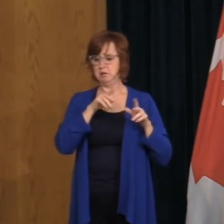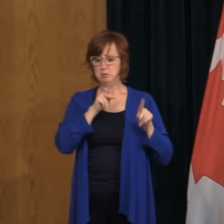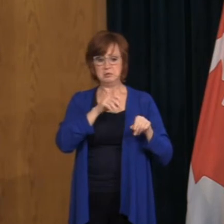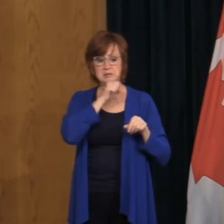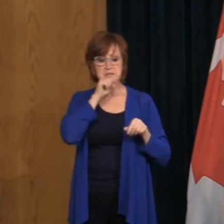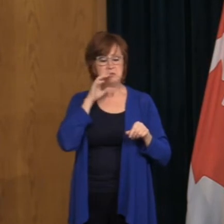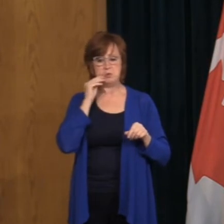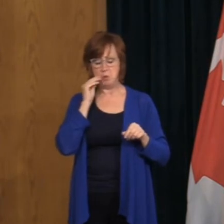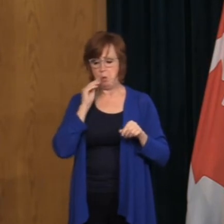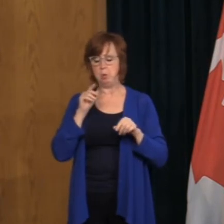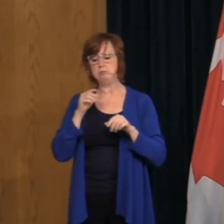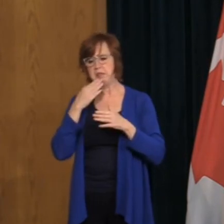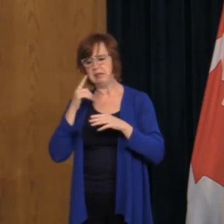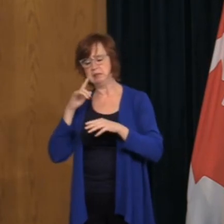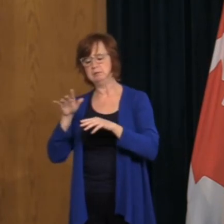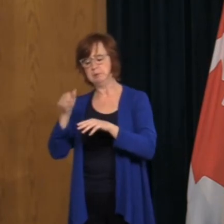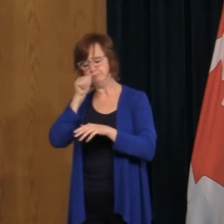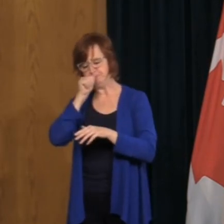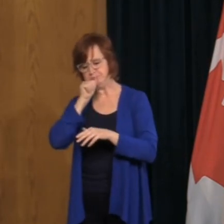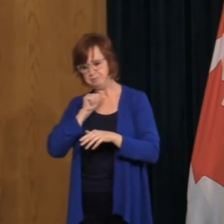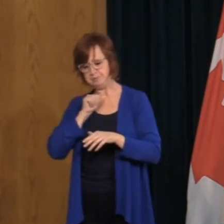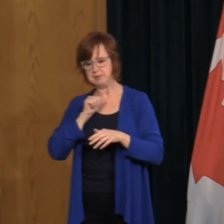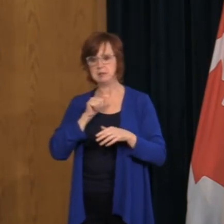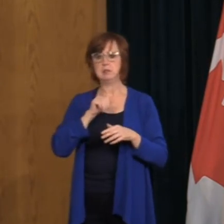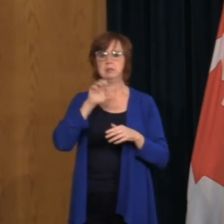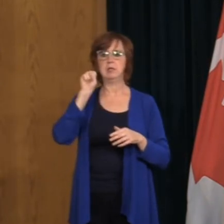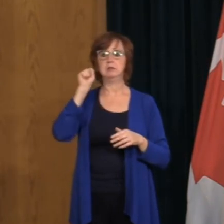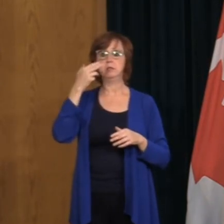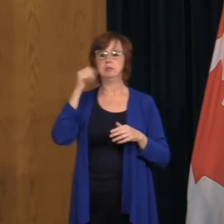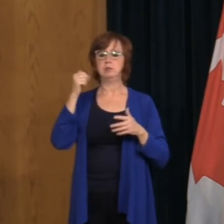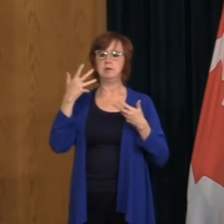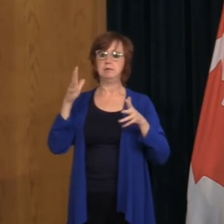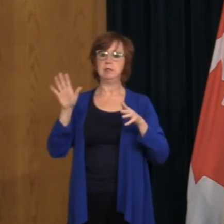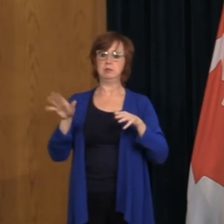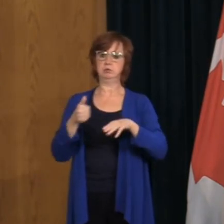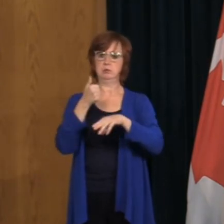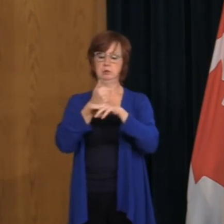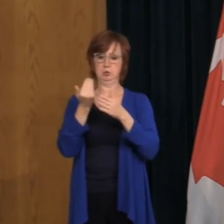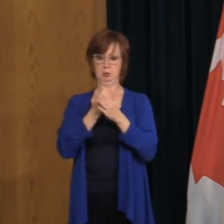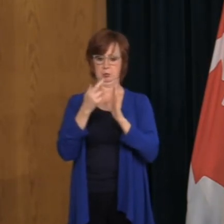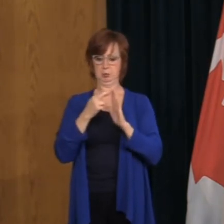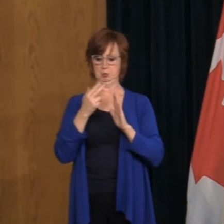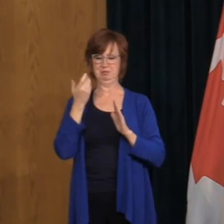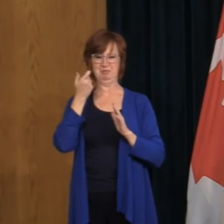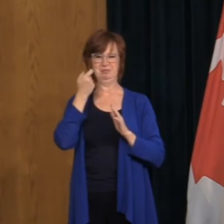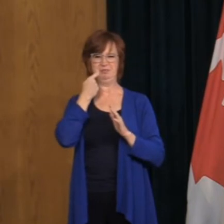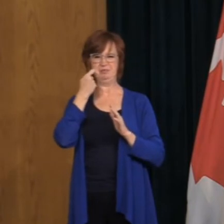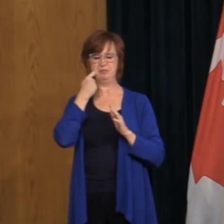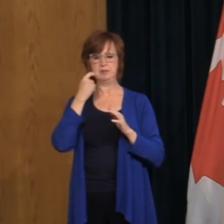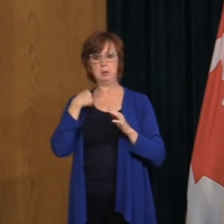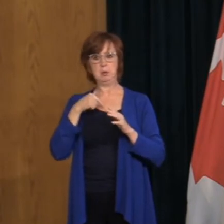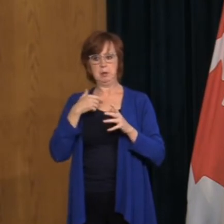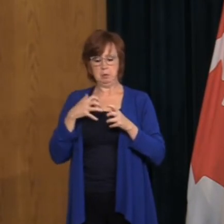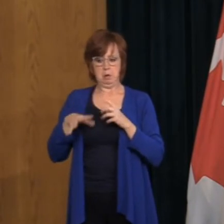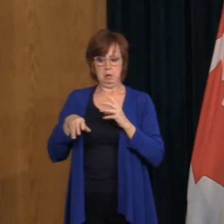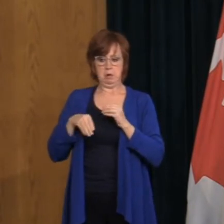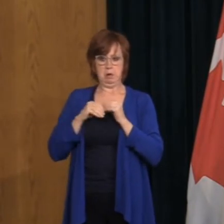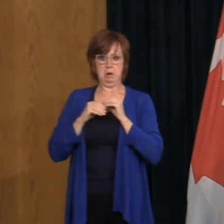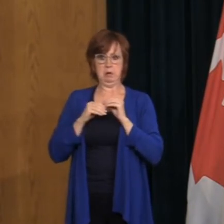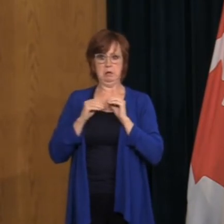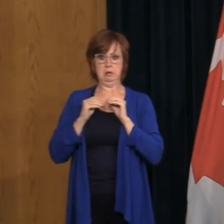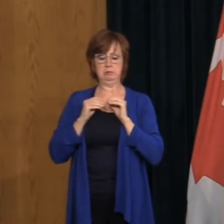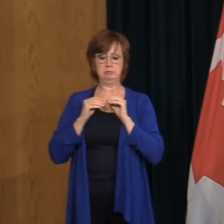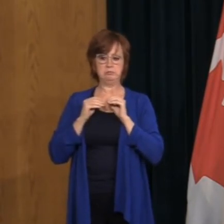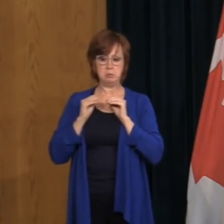on some parameters so that there can be some additional limited visitation occur in our long-term care facilities so that we